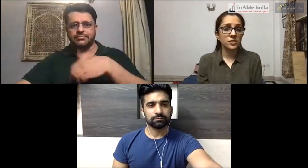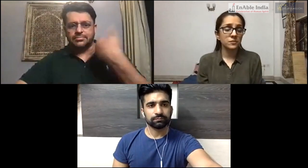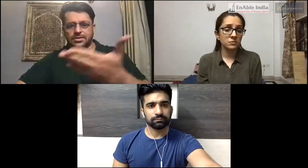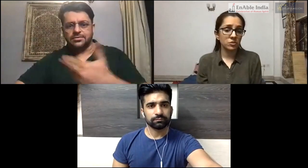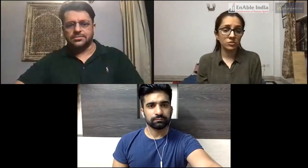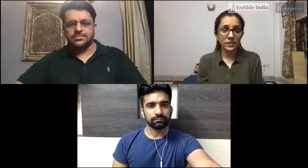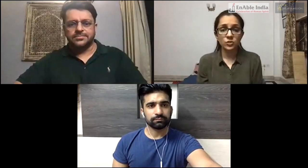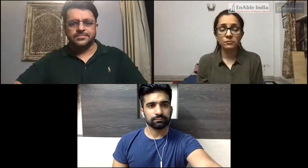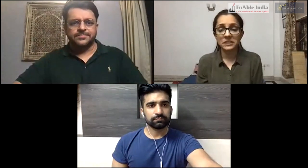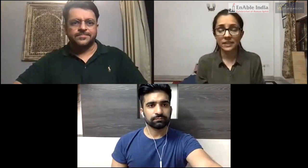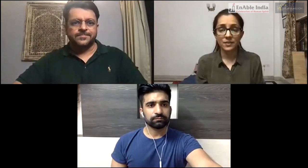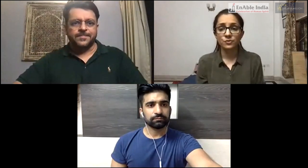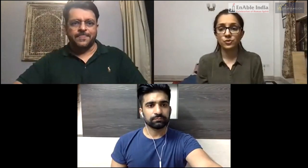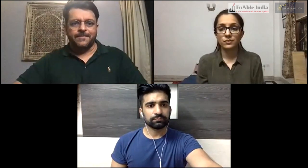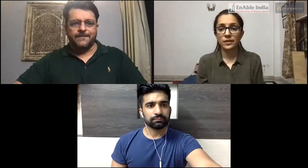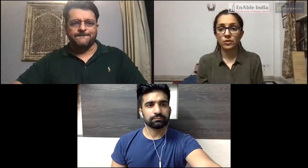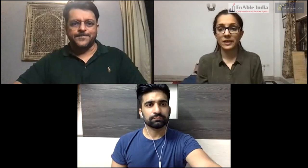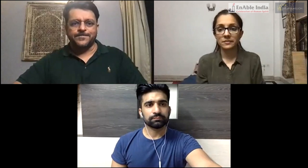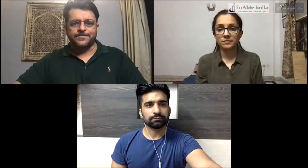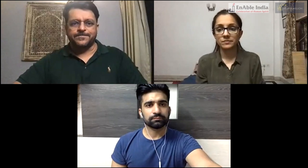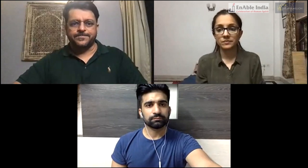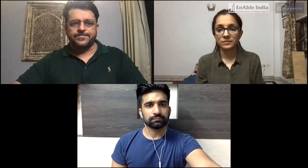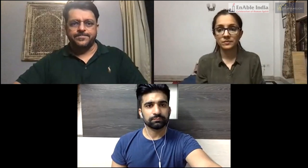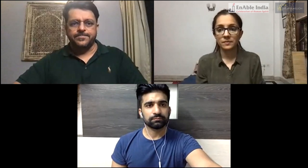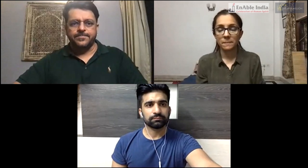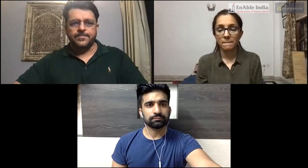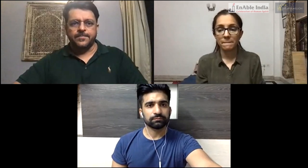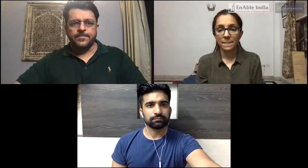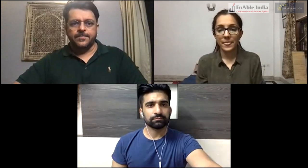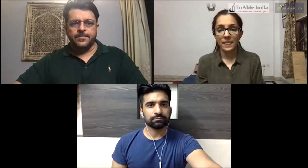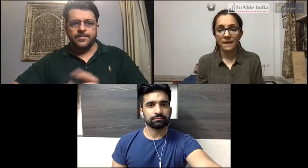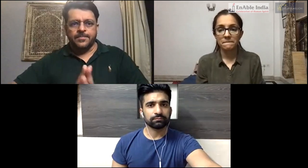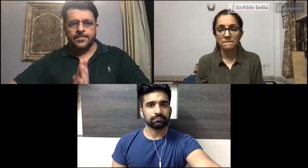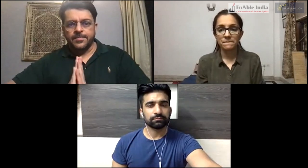of things you're facing, you have to click on that.